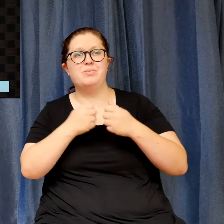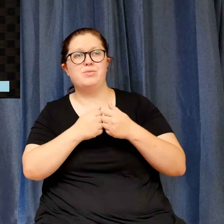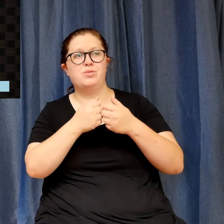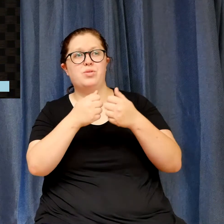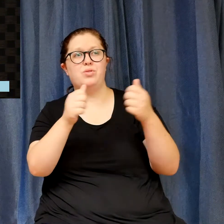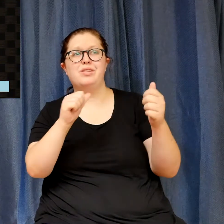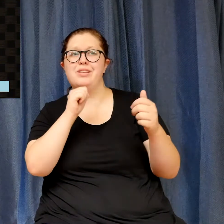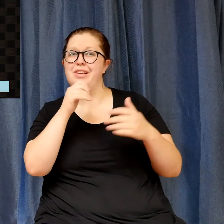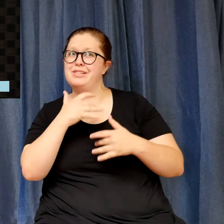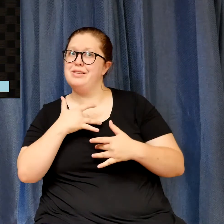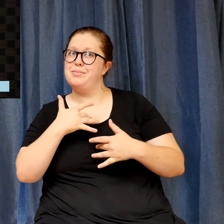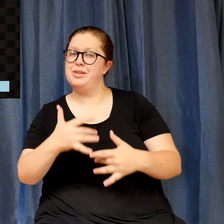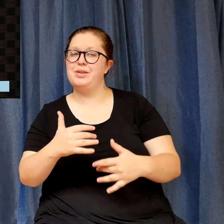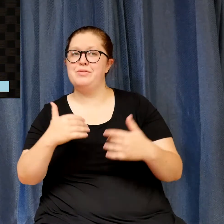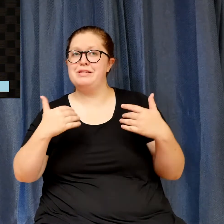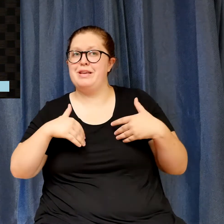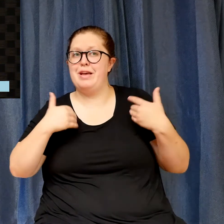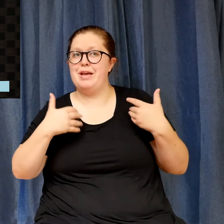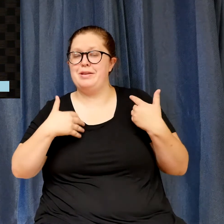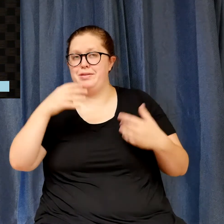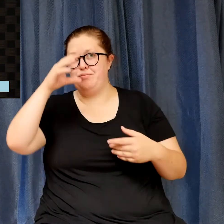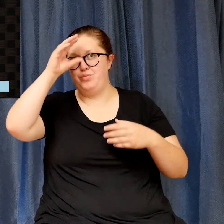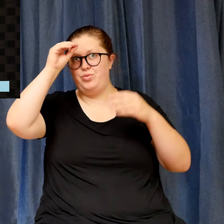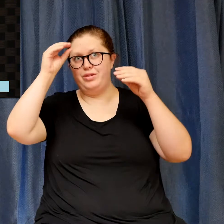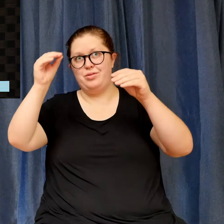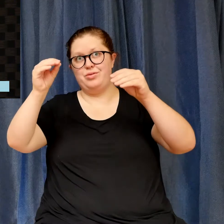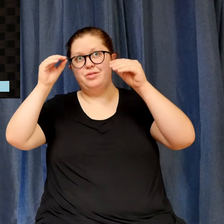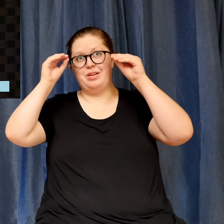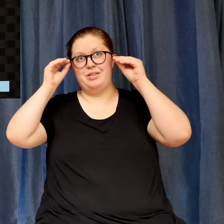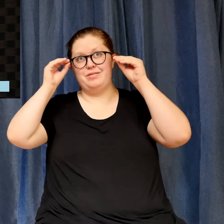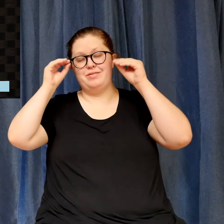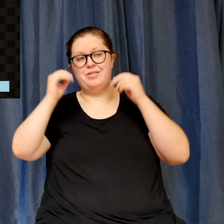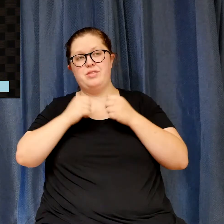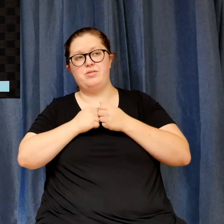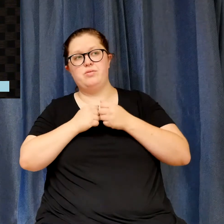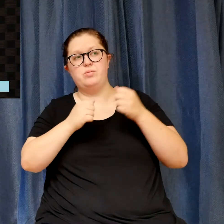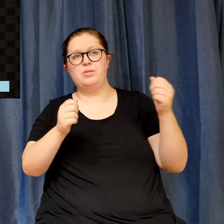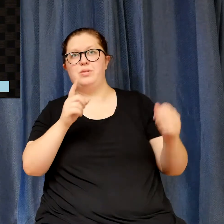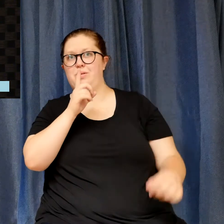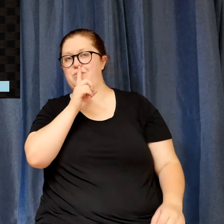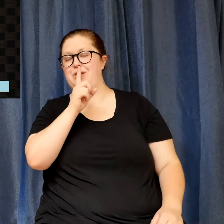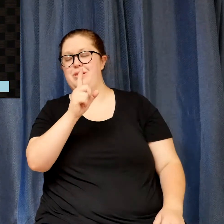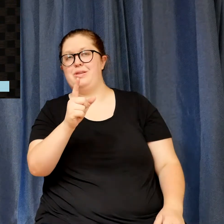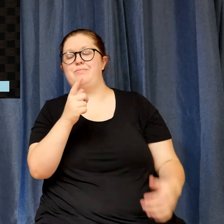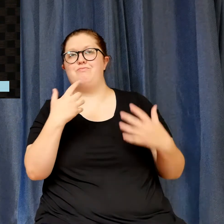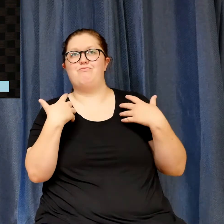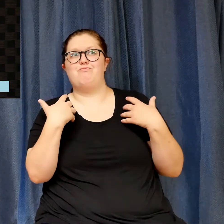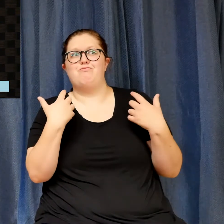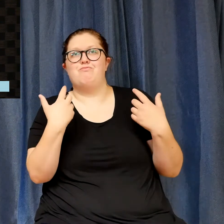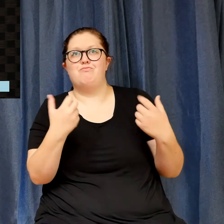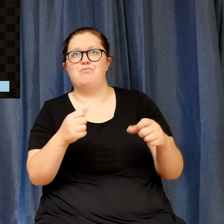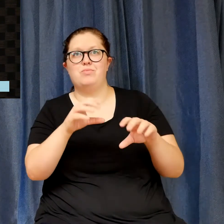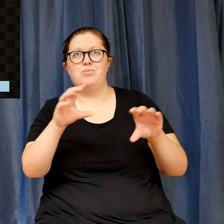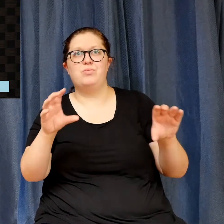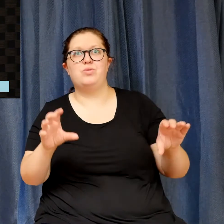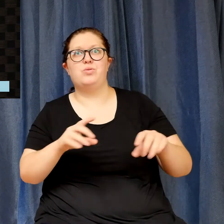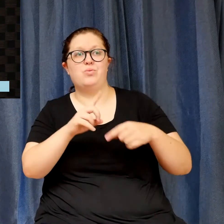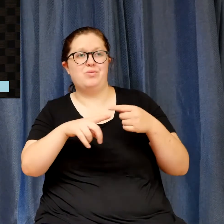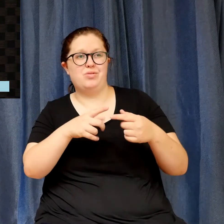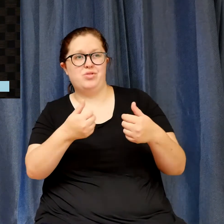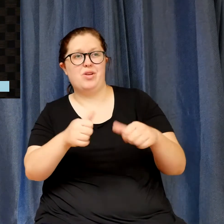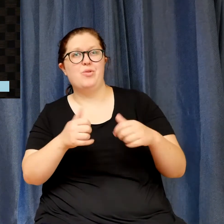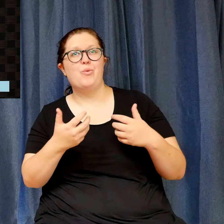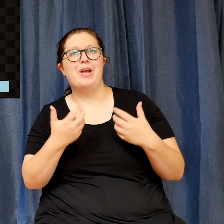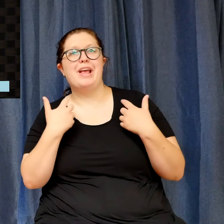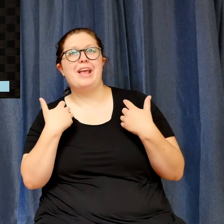boys are taught. And what I know today is vulnerability is the most courageous act in any